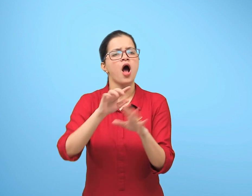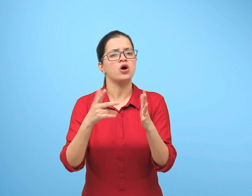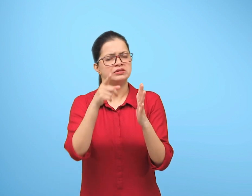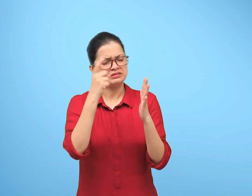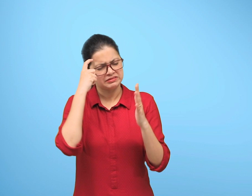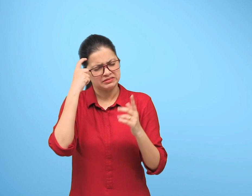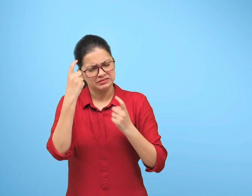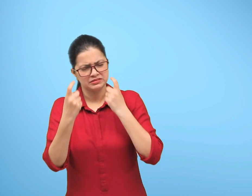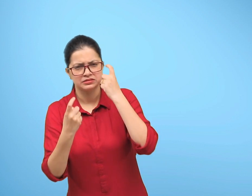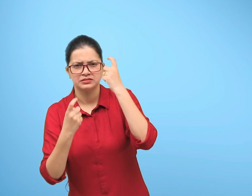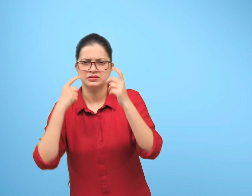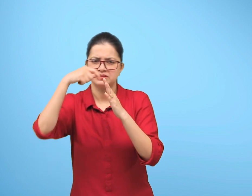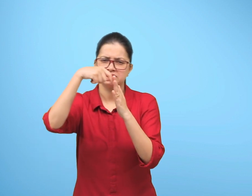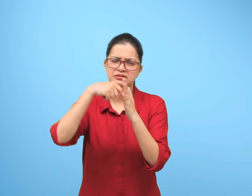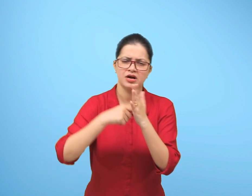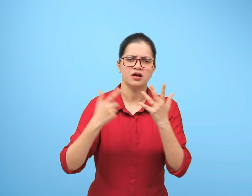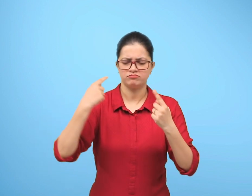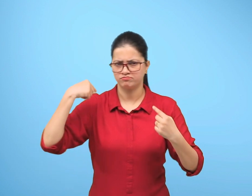Think of other ways of restricting normal body